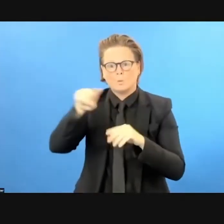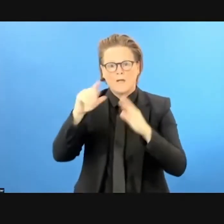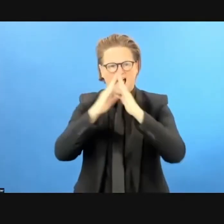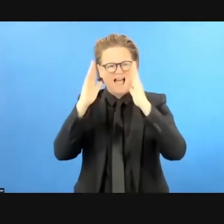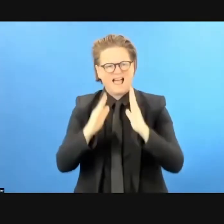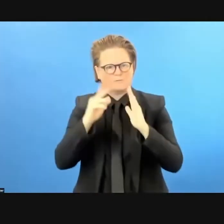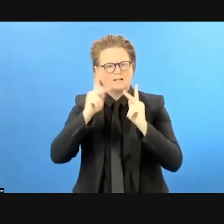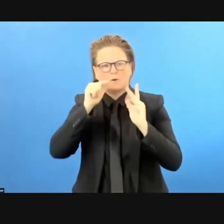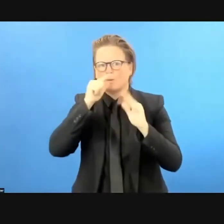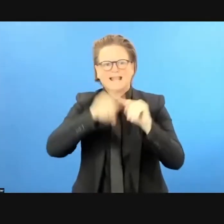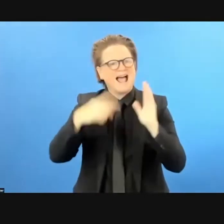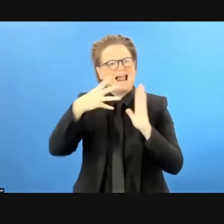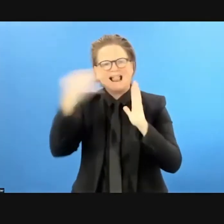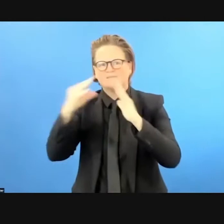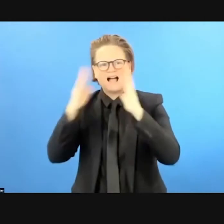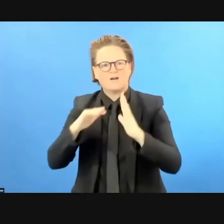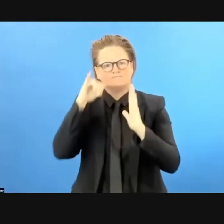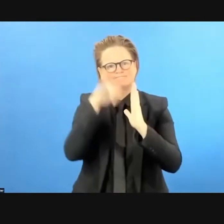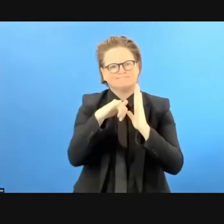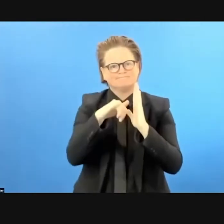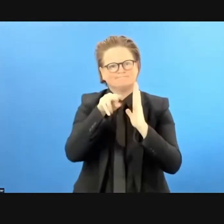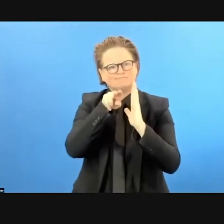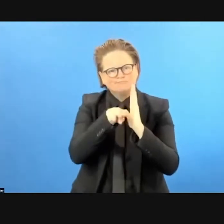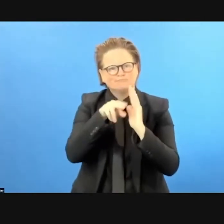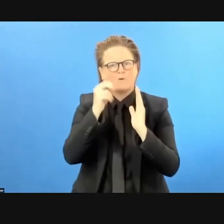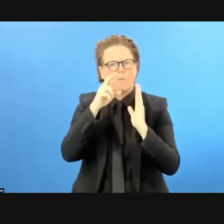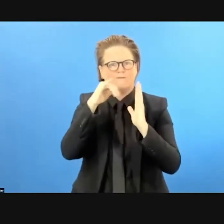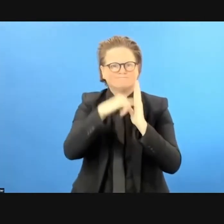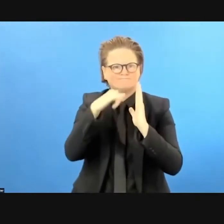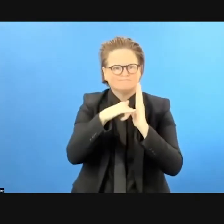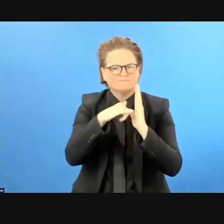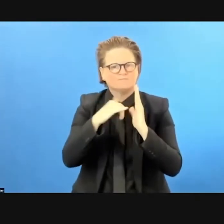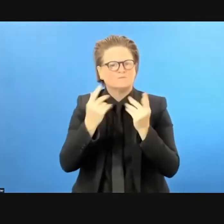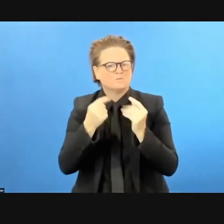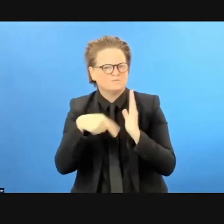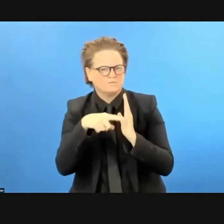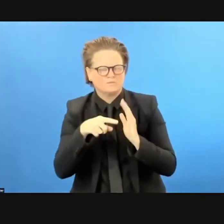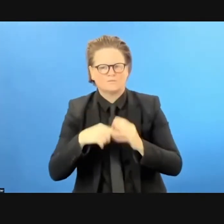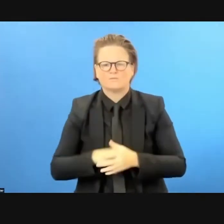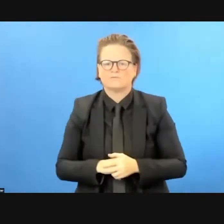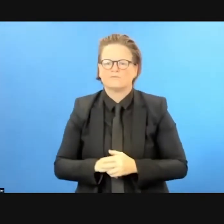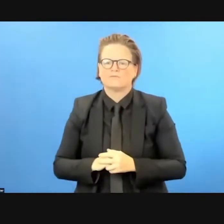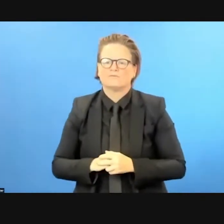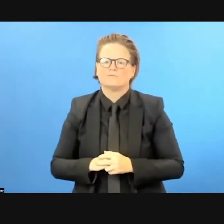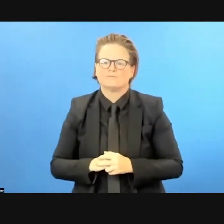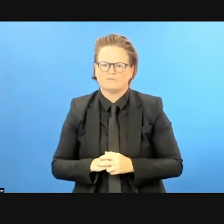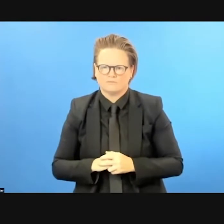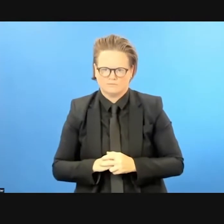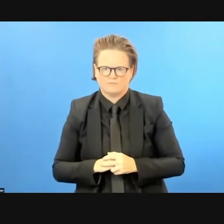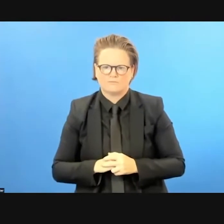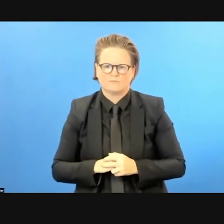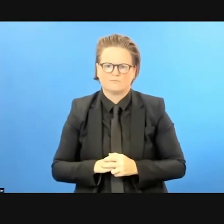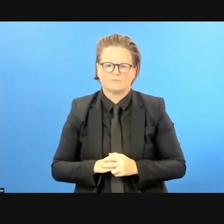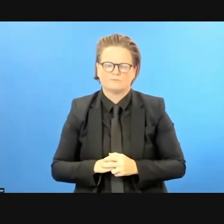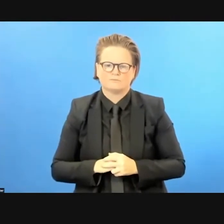So specifically for the homebound population that are unable to get to vaccine sites, we do have a strategy of sending